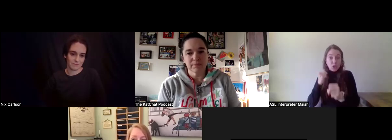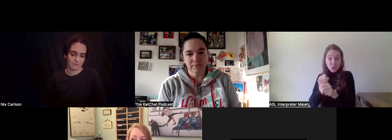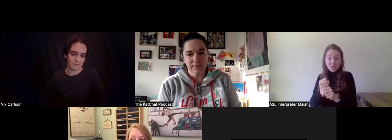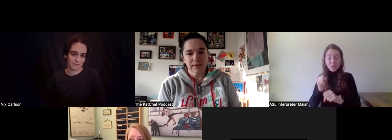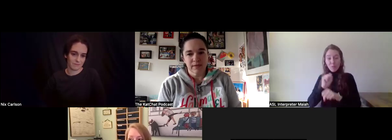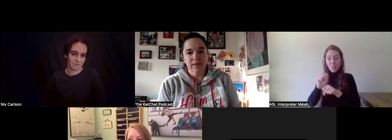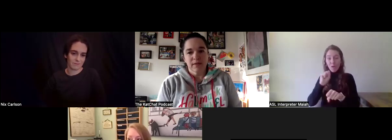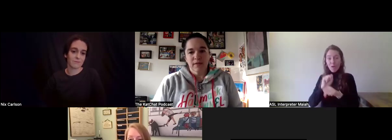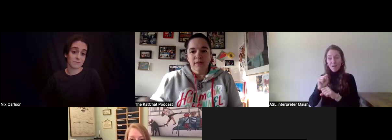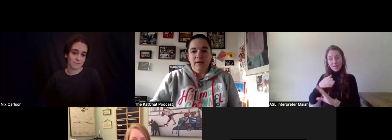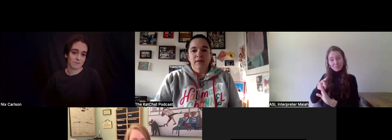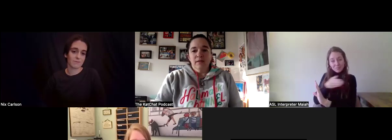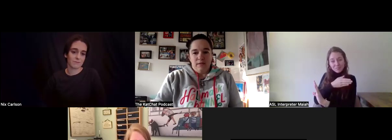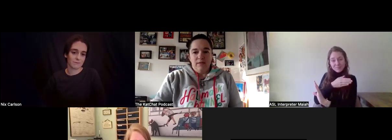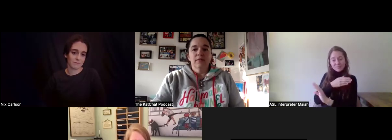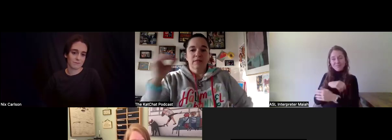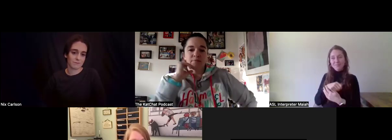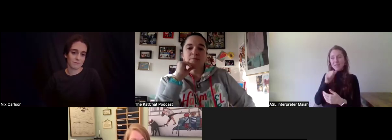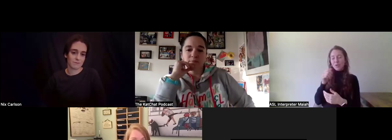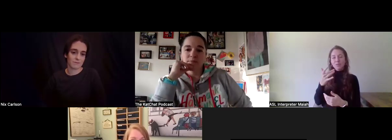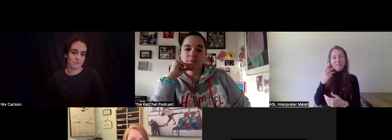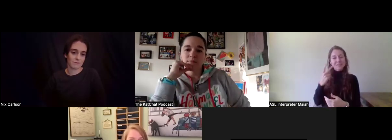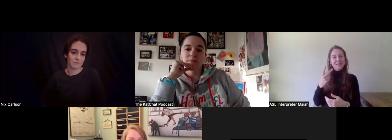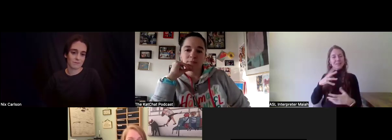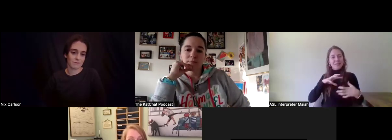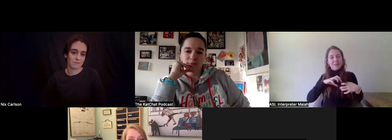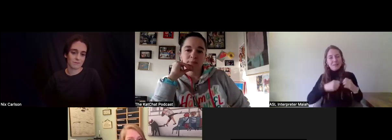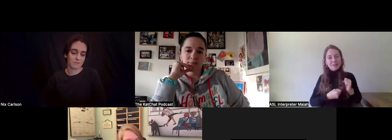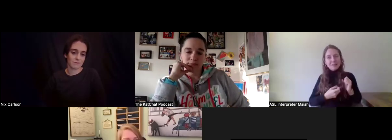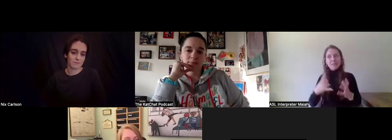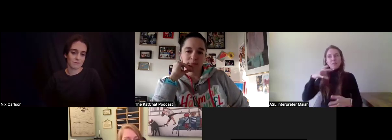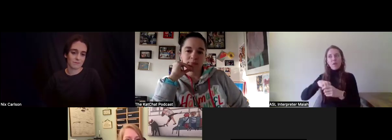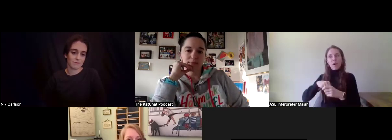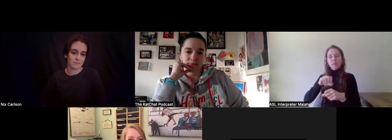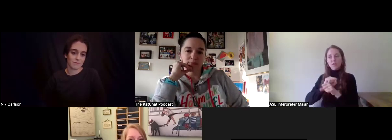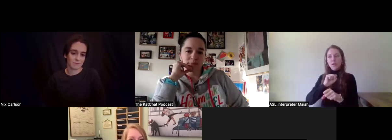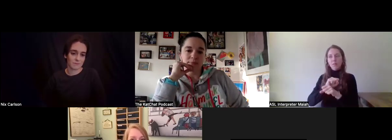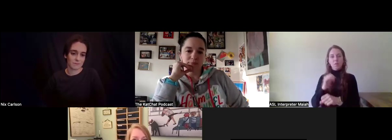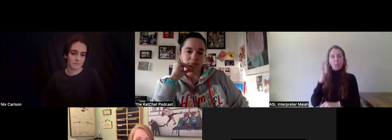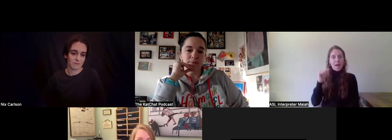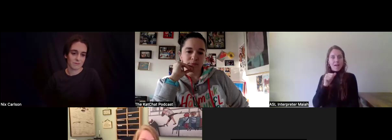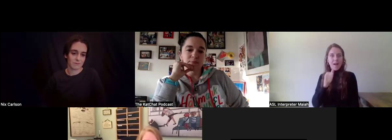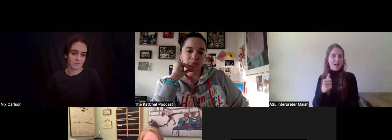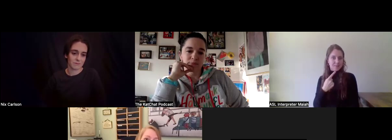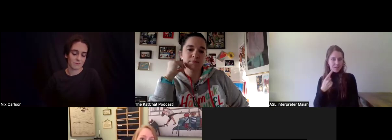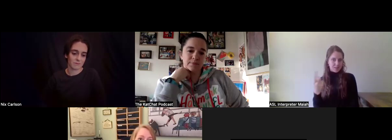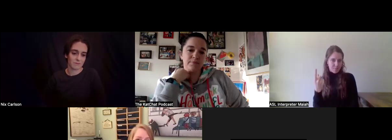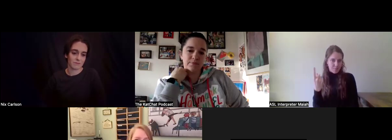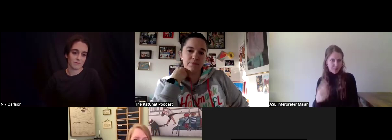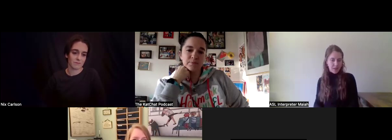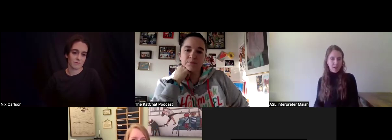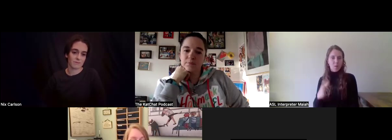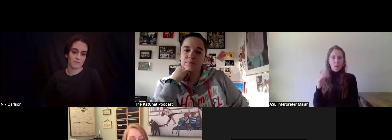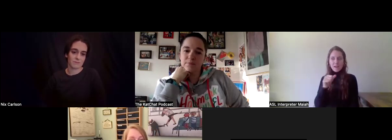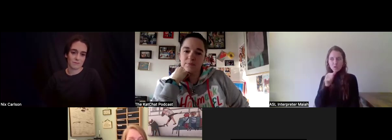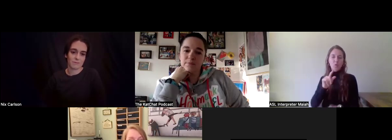all the heartache that can go into this job and like, why don't you say something like that? Why don't you react to